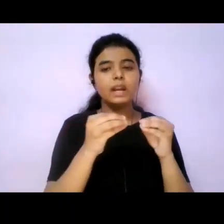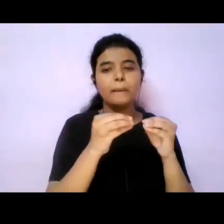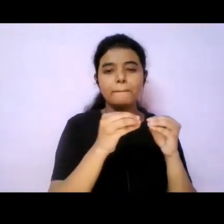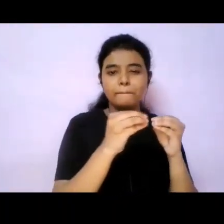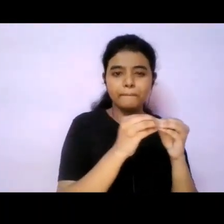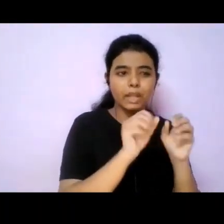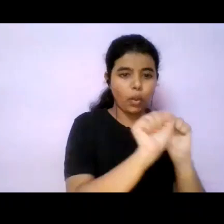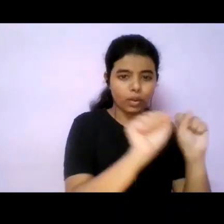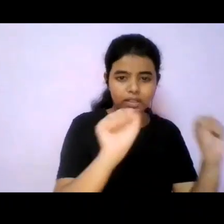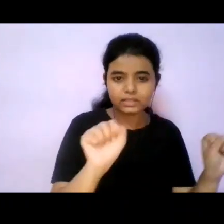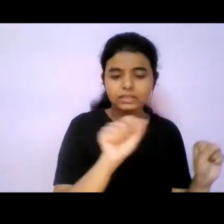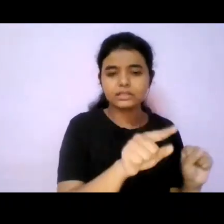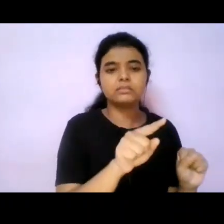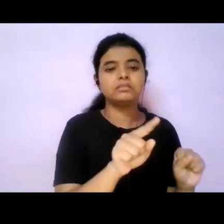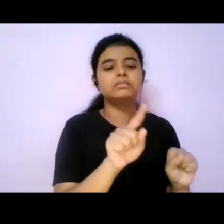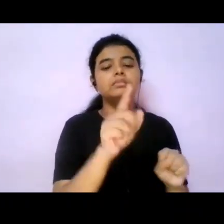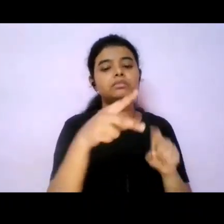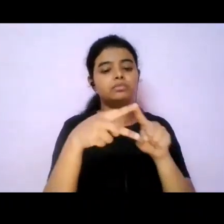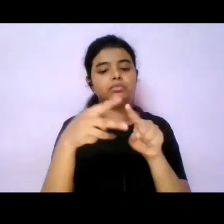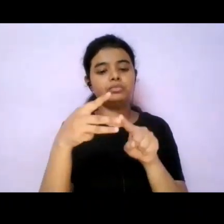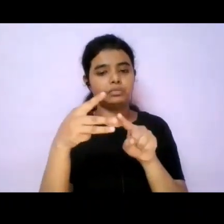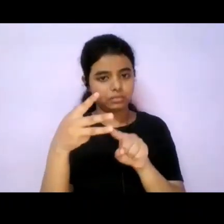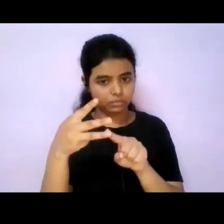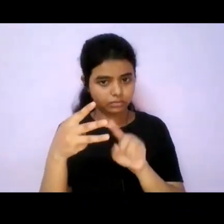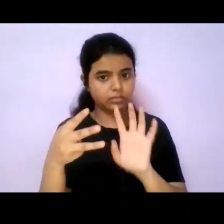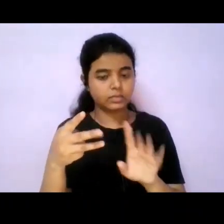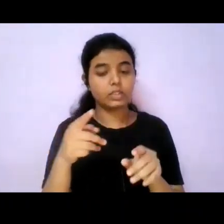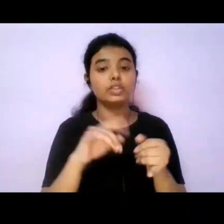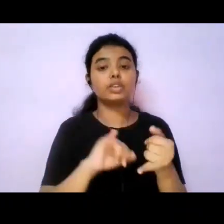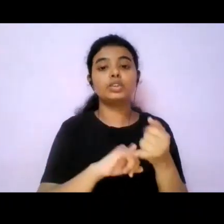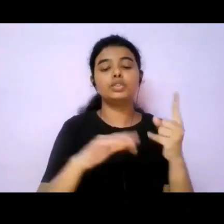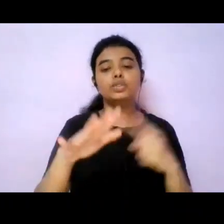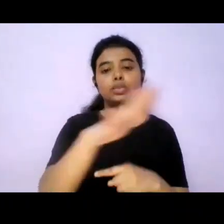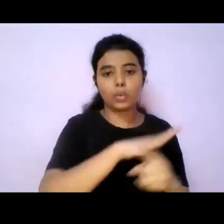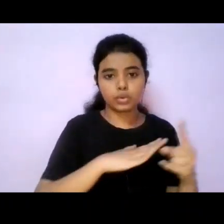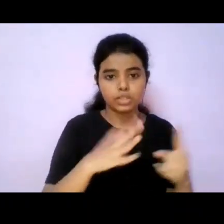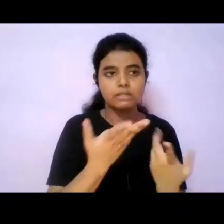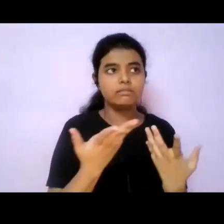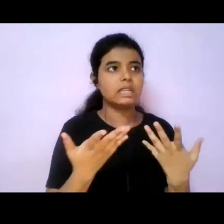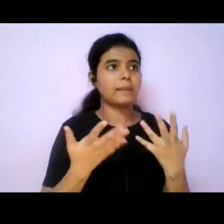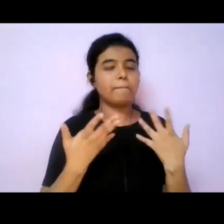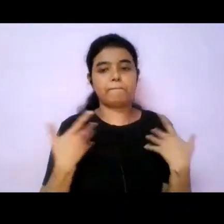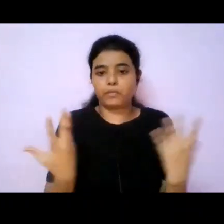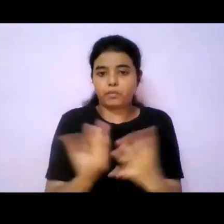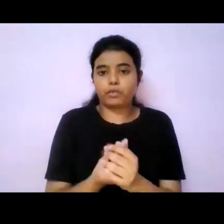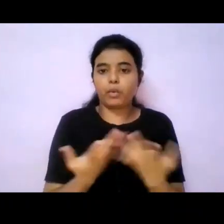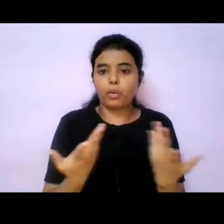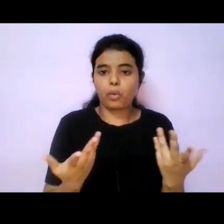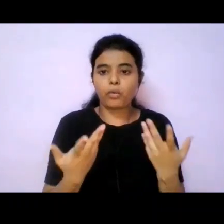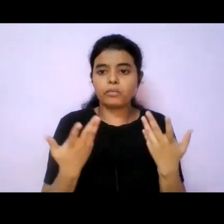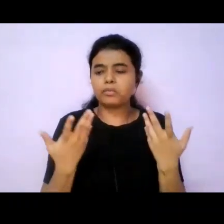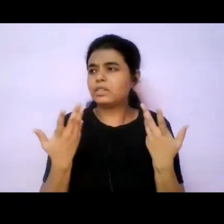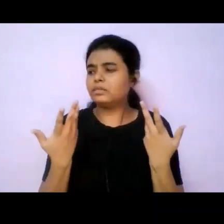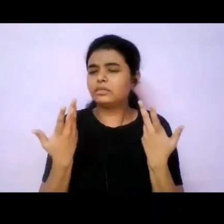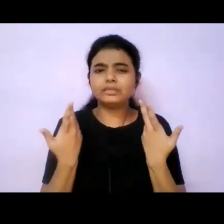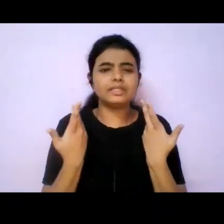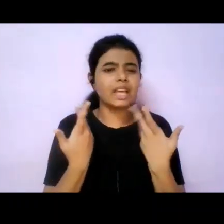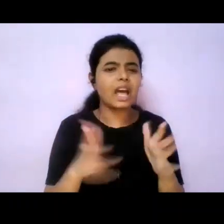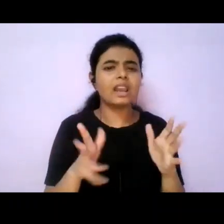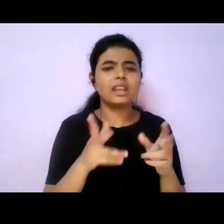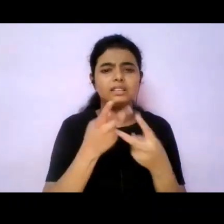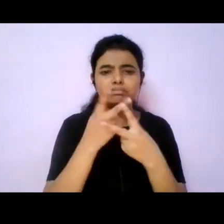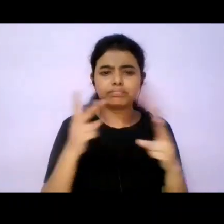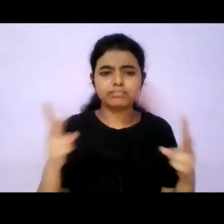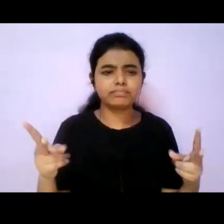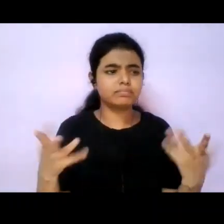social locations. So the ways in which we find ourselves kind of placed along different